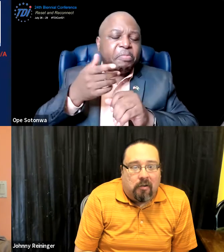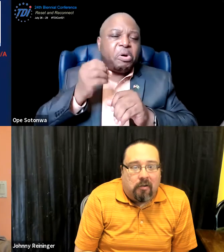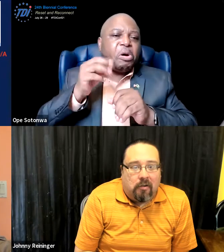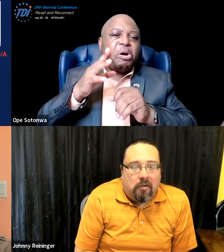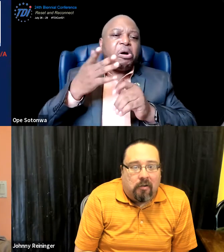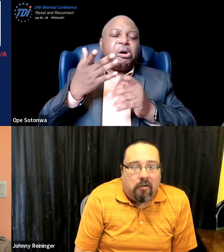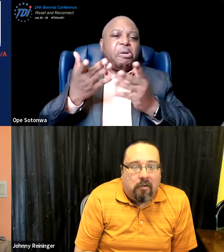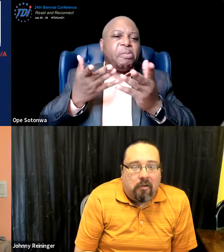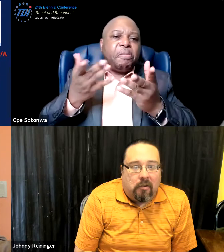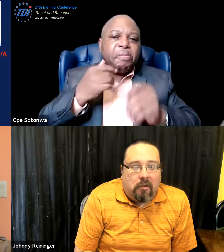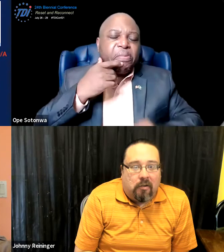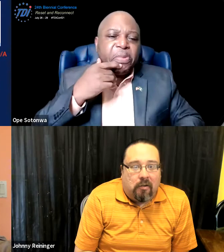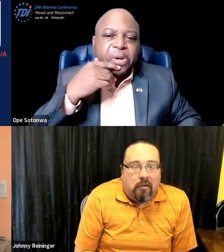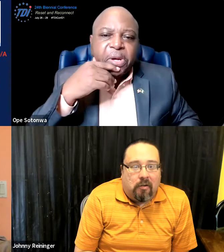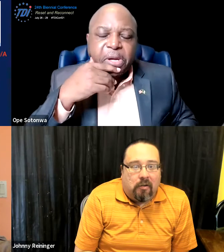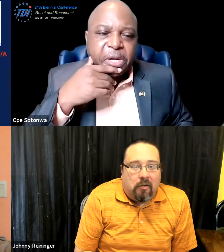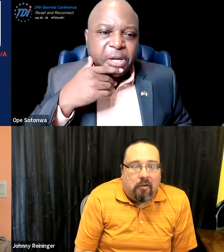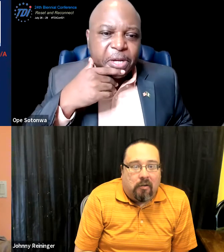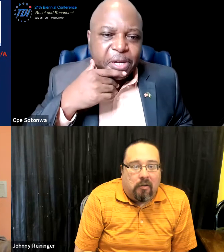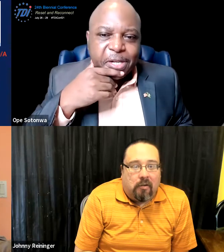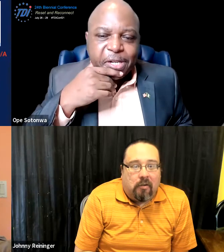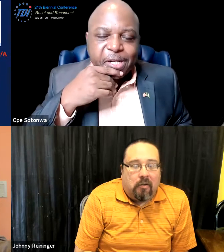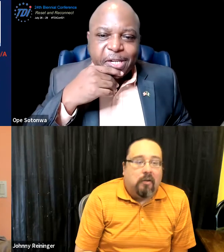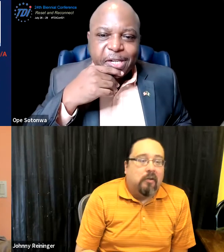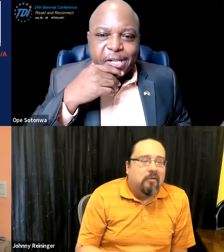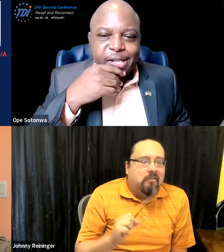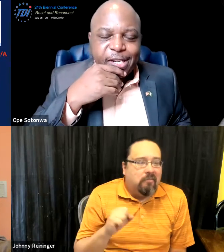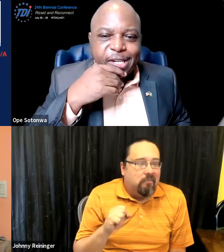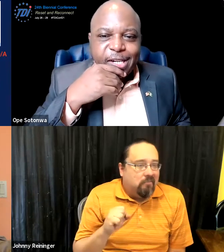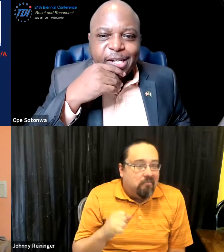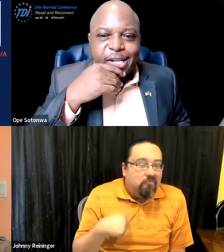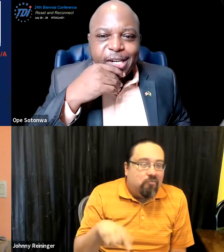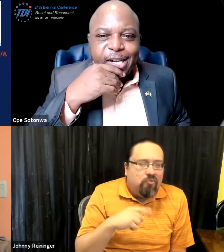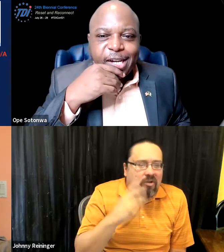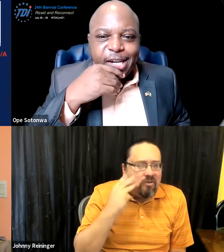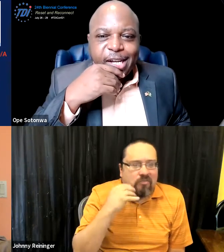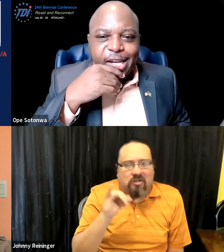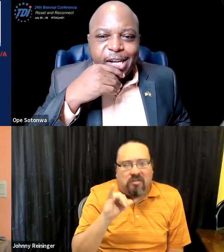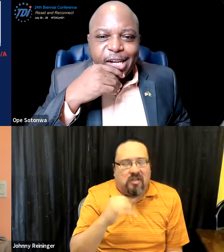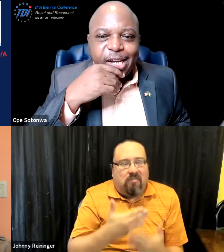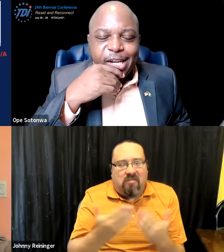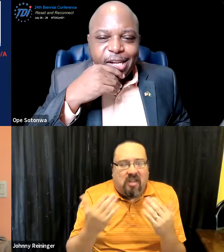is not theirs. So I wanted to know what your experiences were with that within your community.